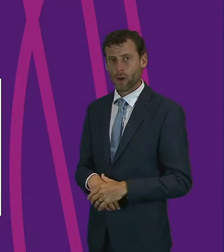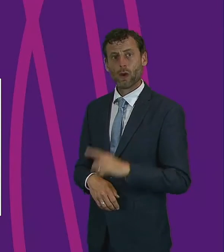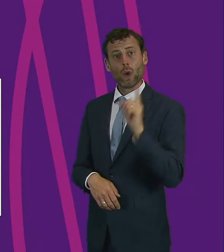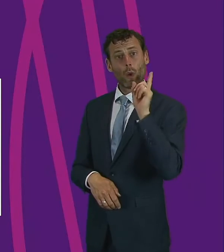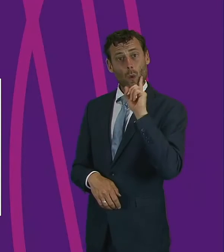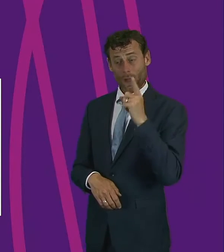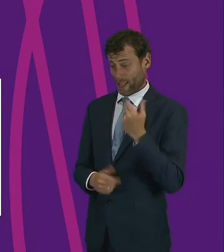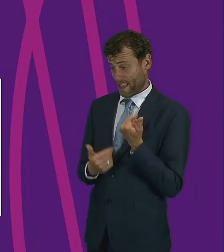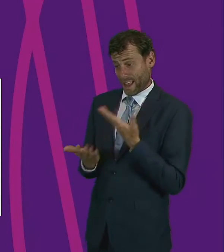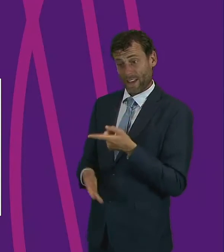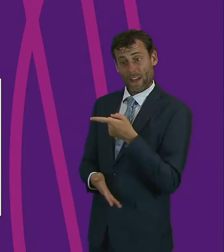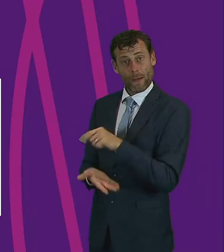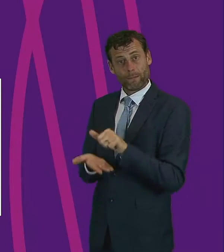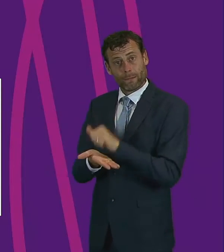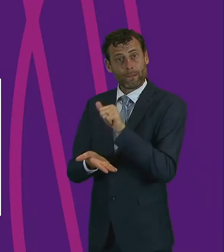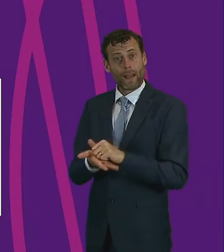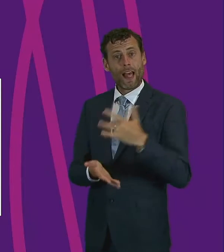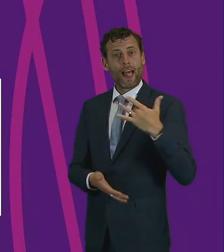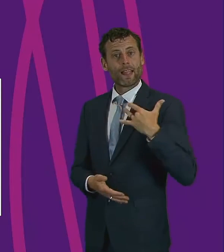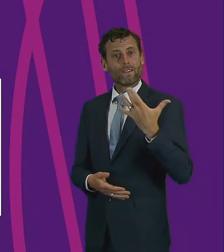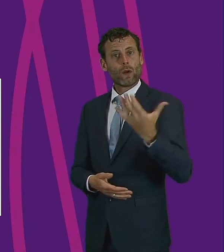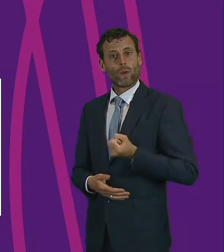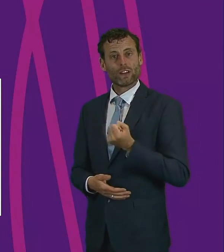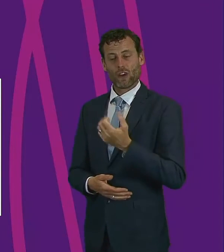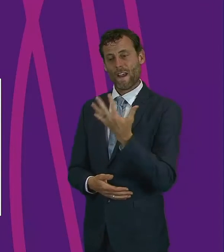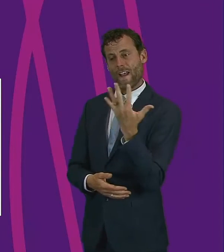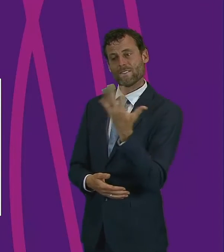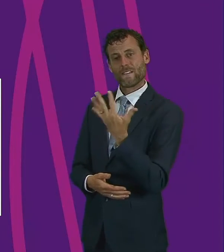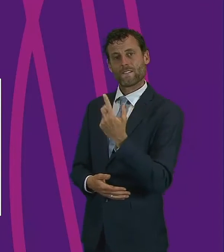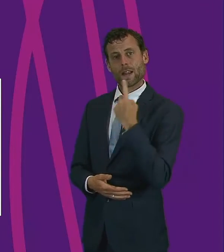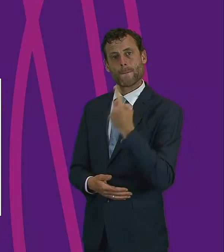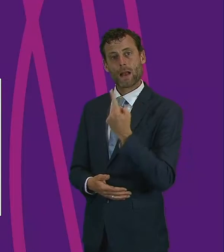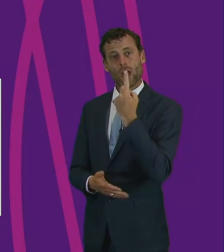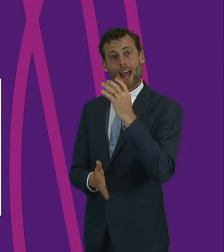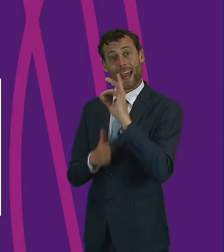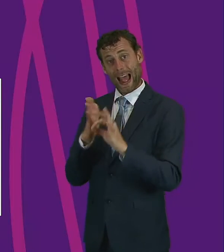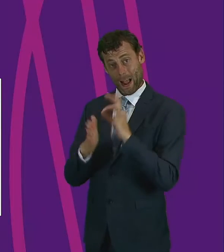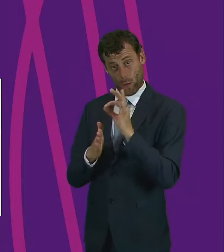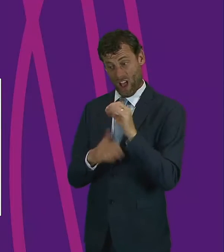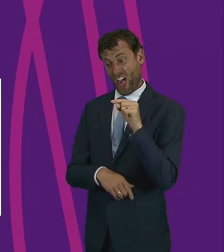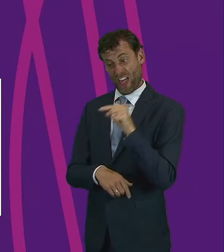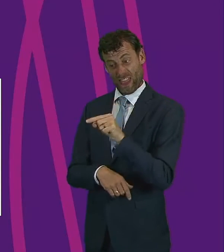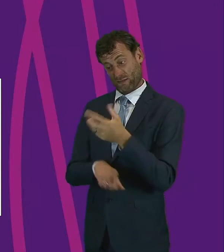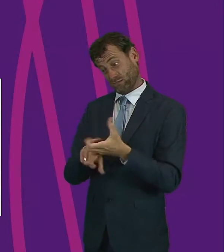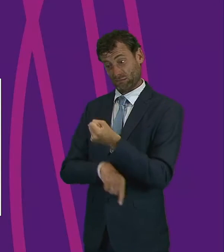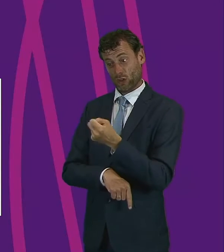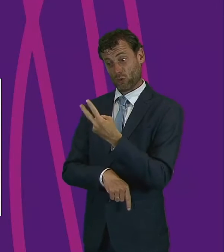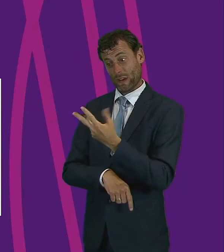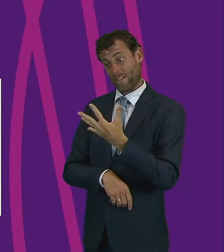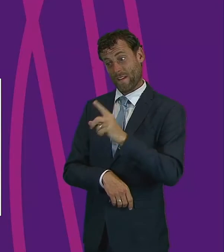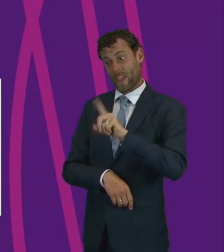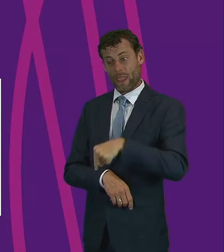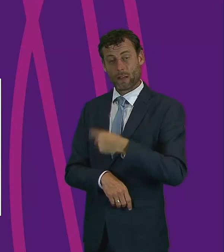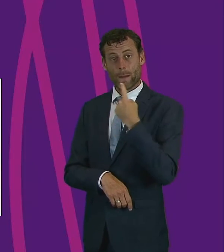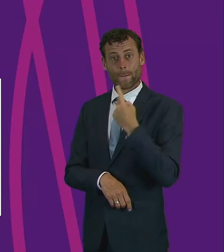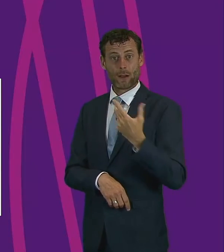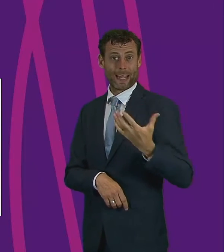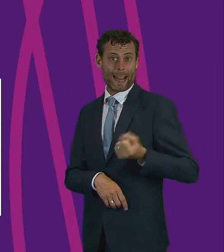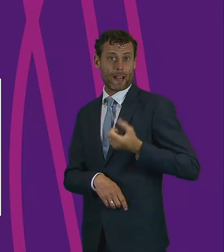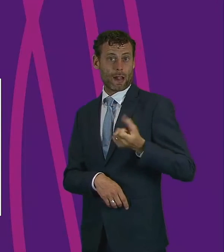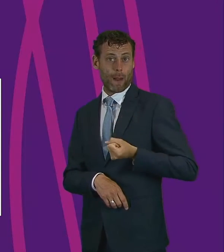£15 per hour, which is more likely to give you that £25,000 income, but also more likely to take more